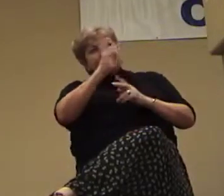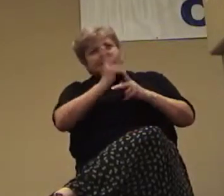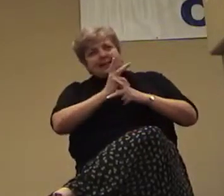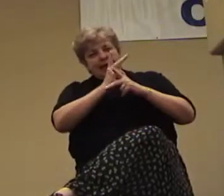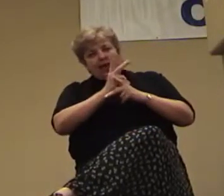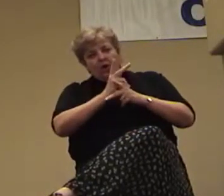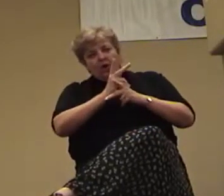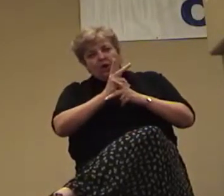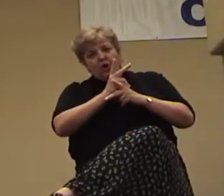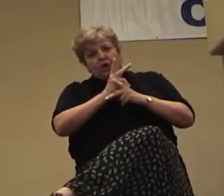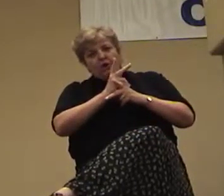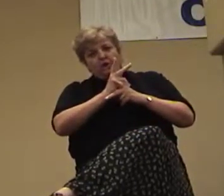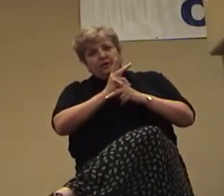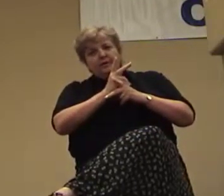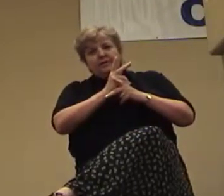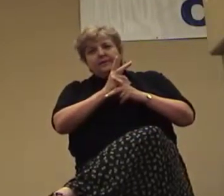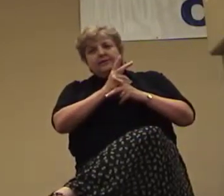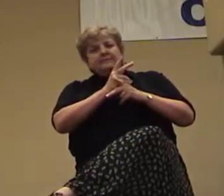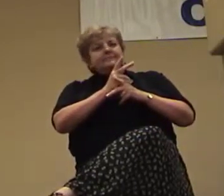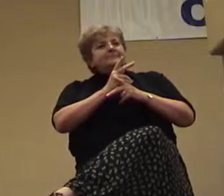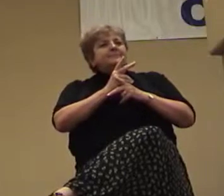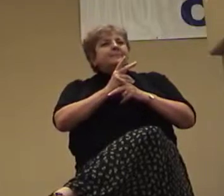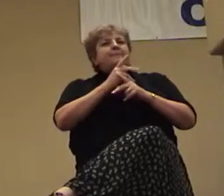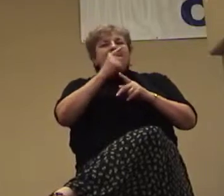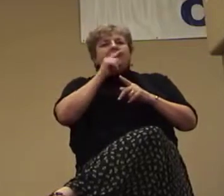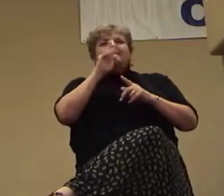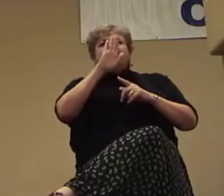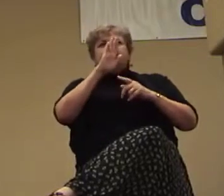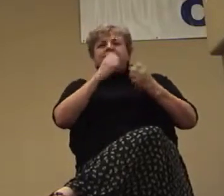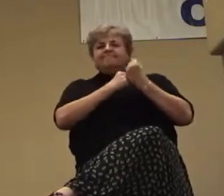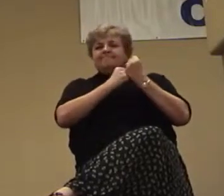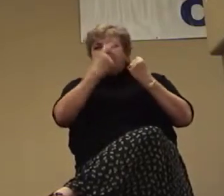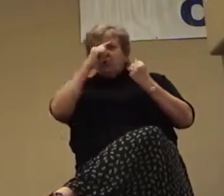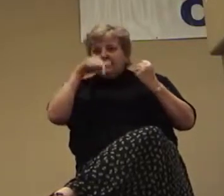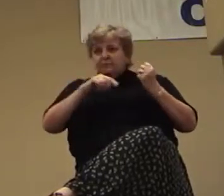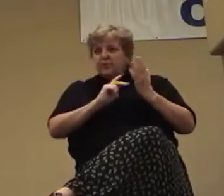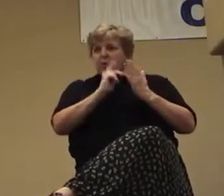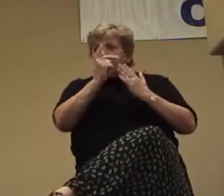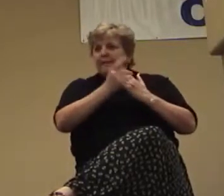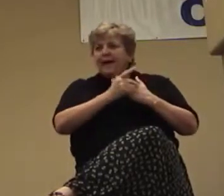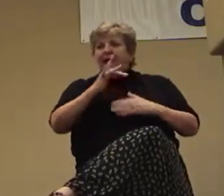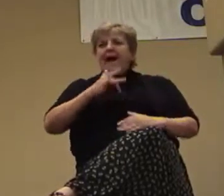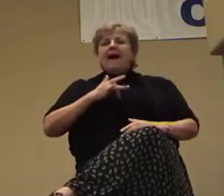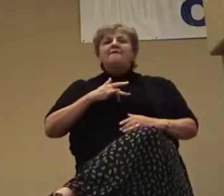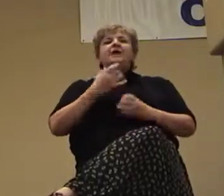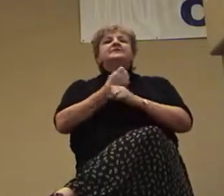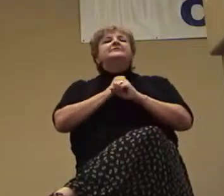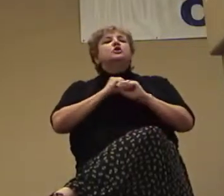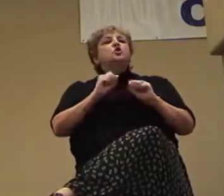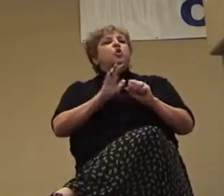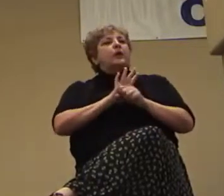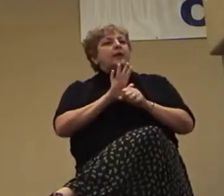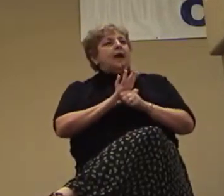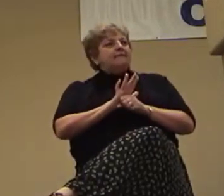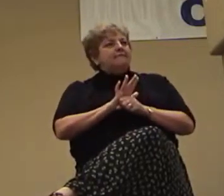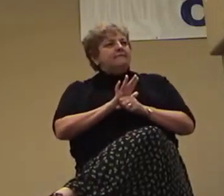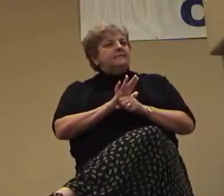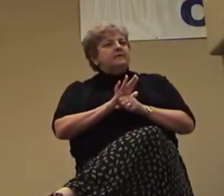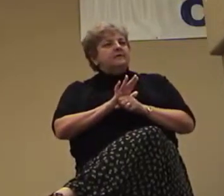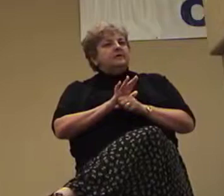his uncompromising devotion to this program, I was able to feel secure enough to sit here and start hearing the message again,